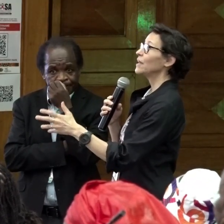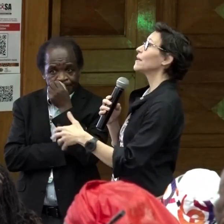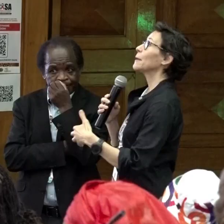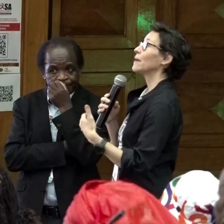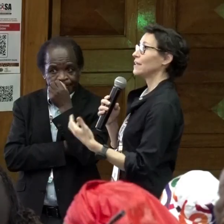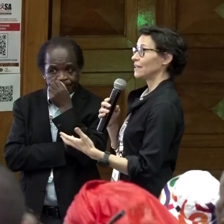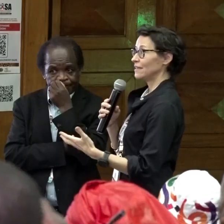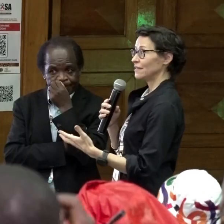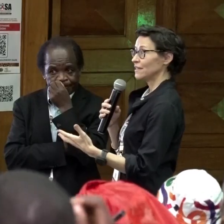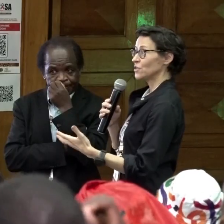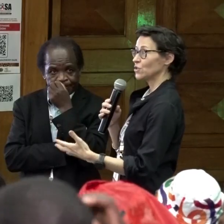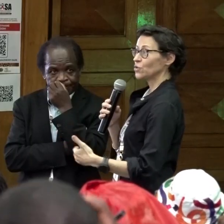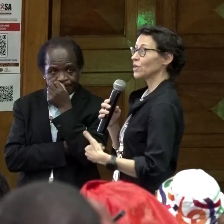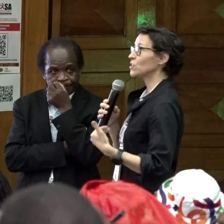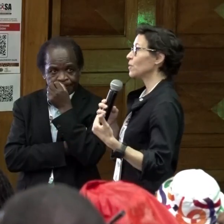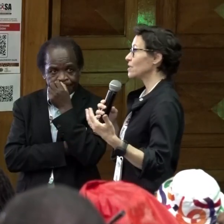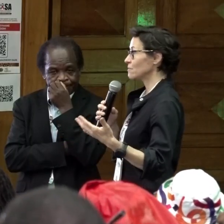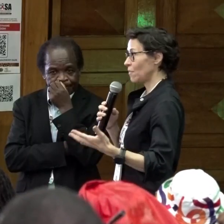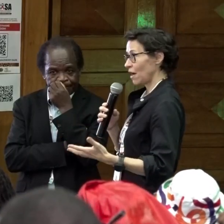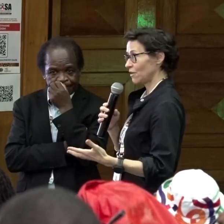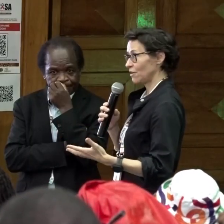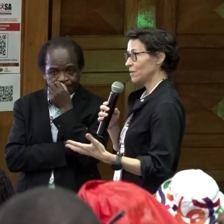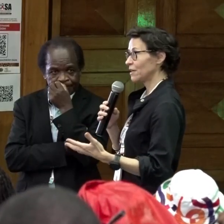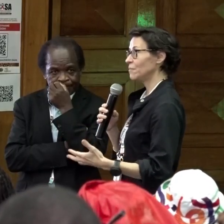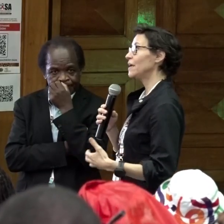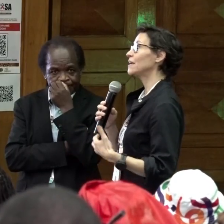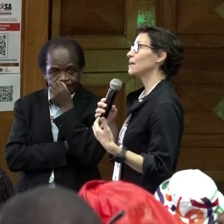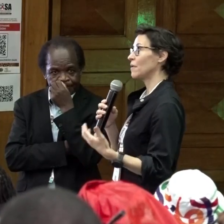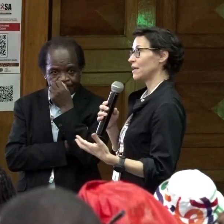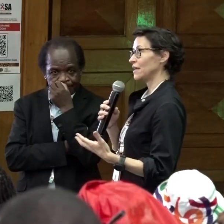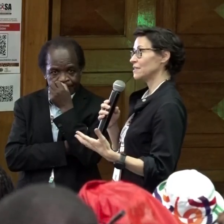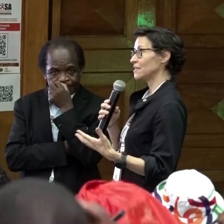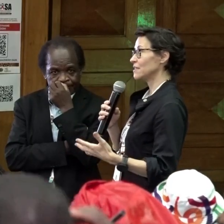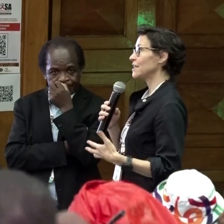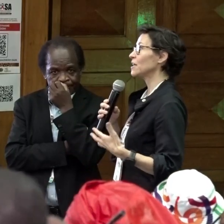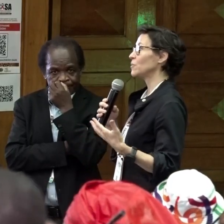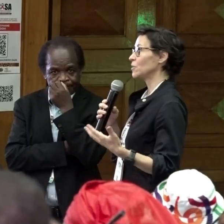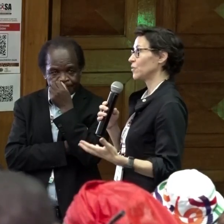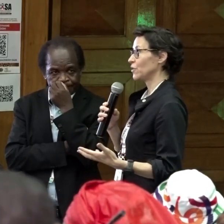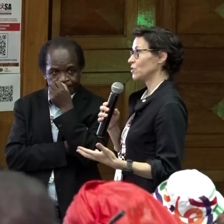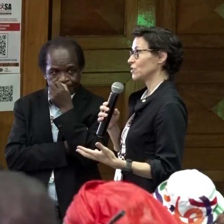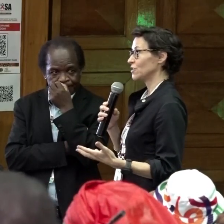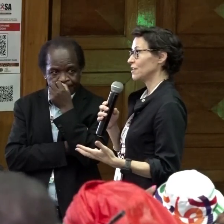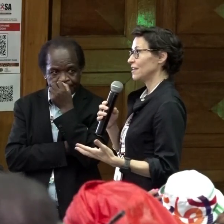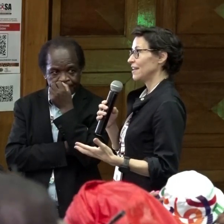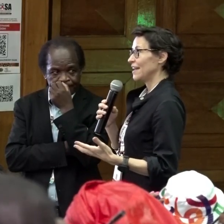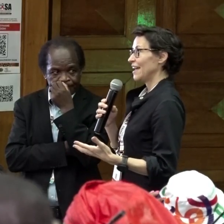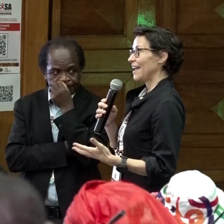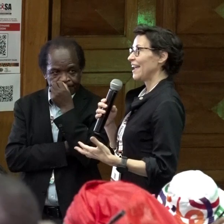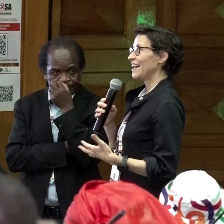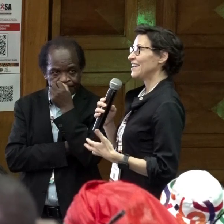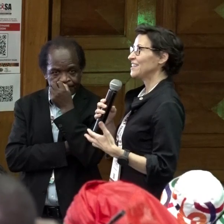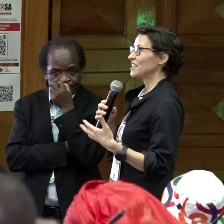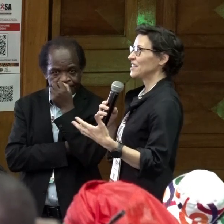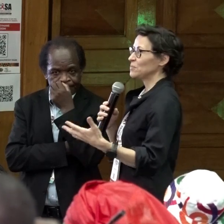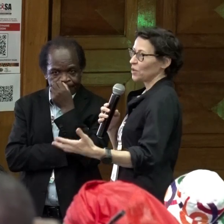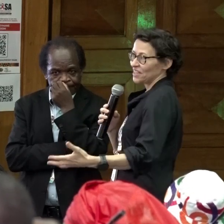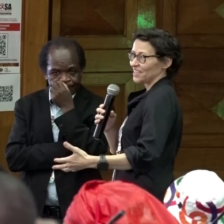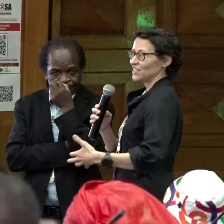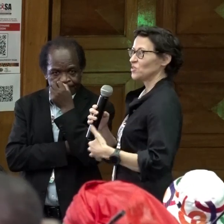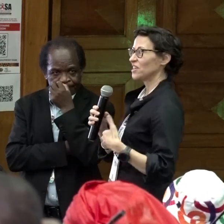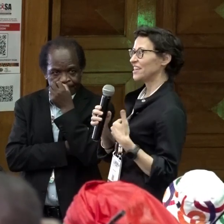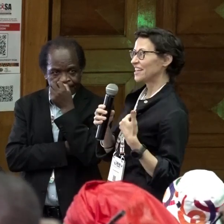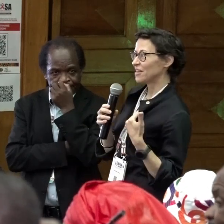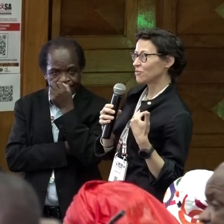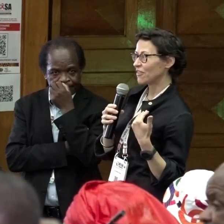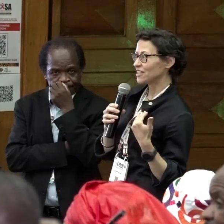are making money. It's a social enterprise model, but they're making money. It's a sustainable approach. And it's